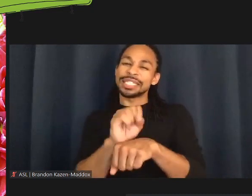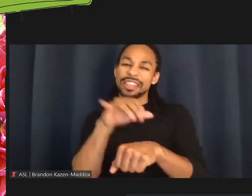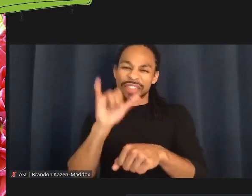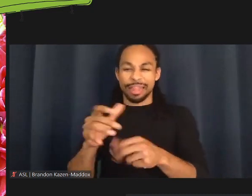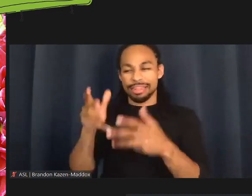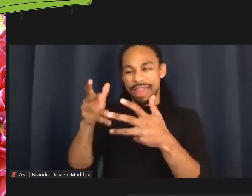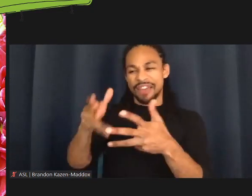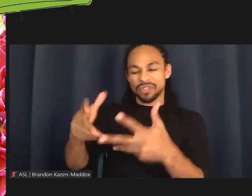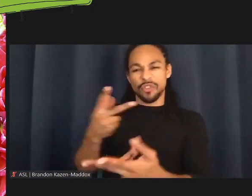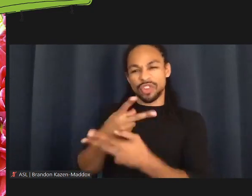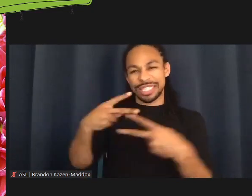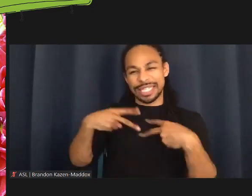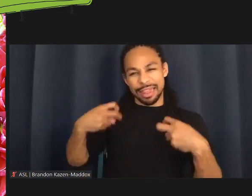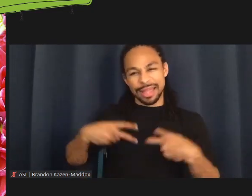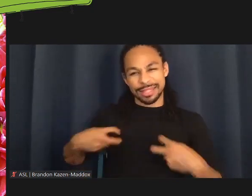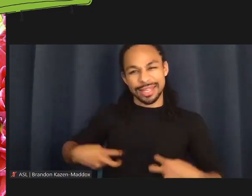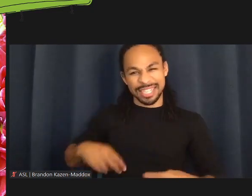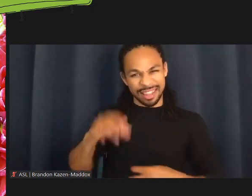And